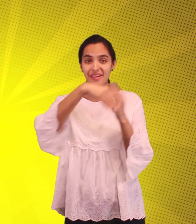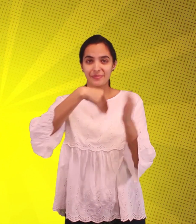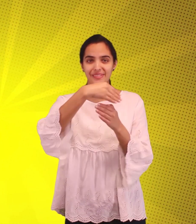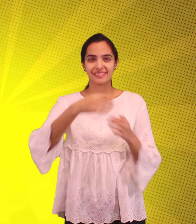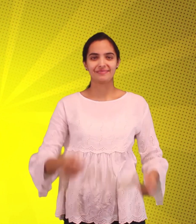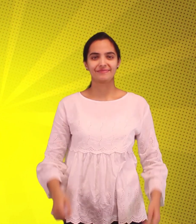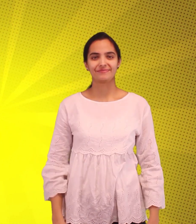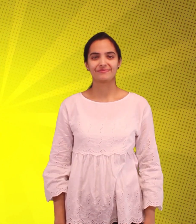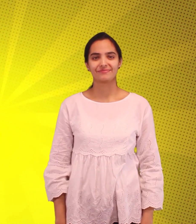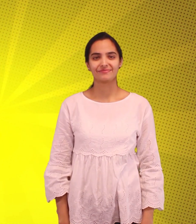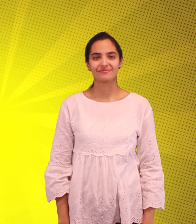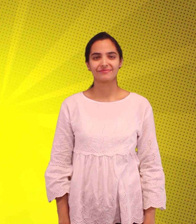This is the sign of relative.